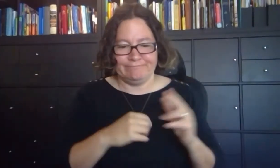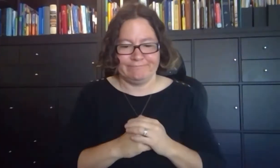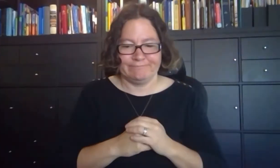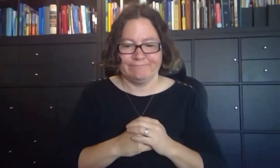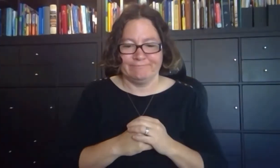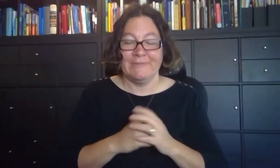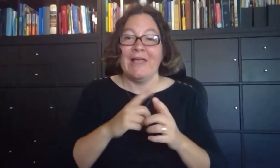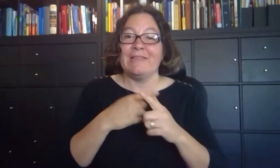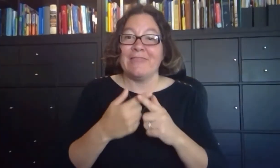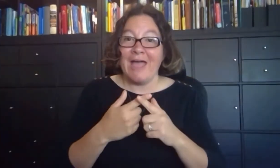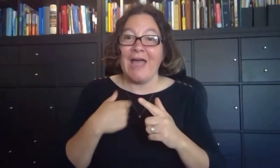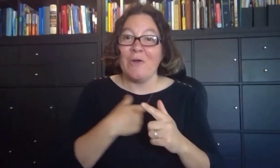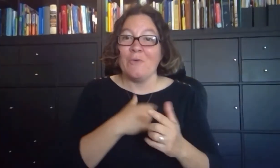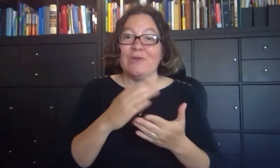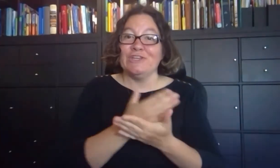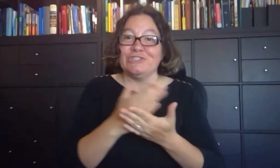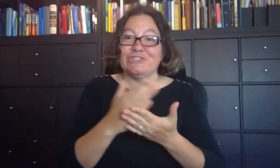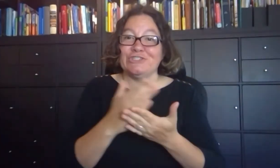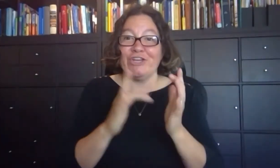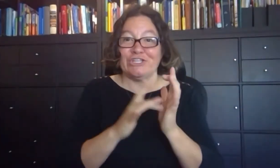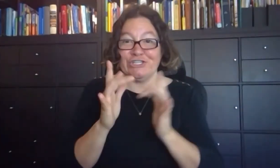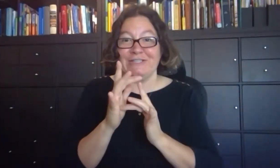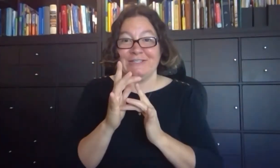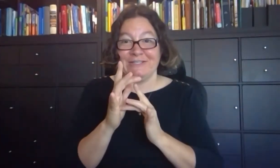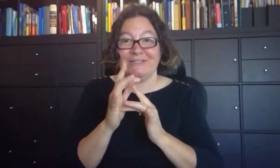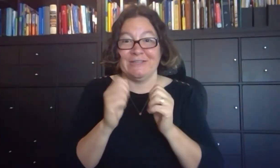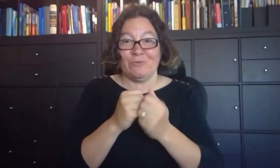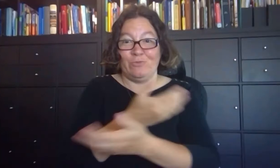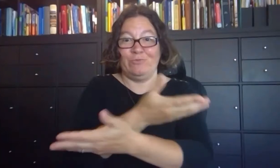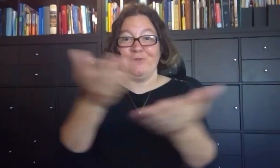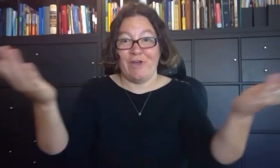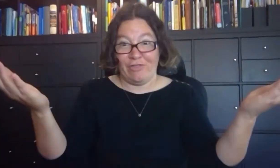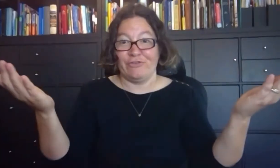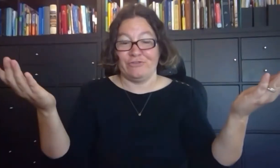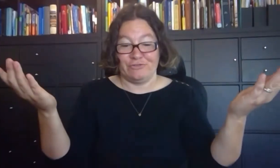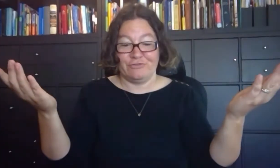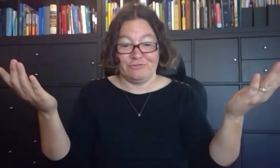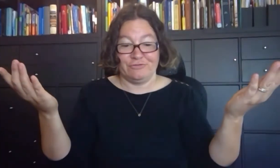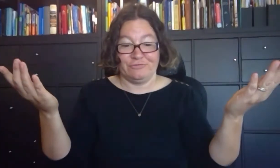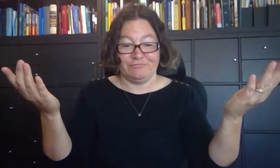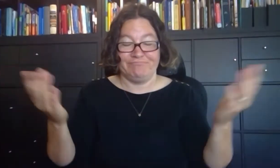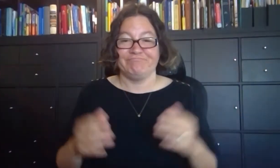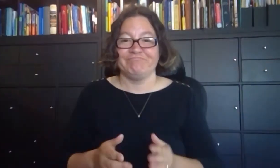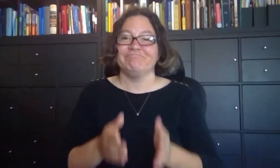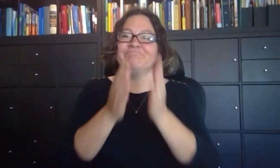We don't want to miss Jesus. And then, how might we share Jesus with